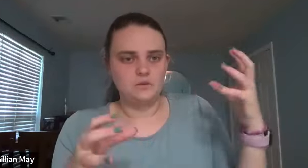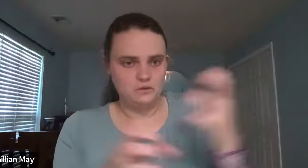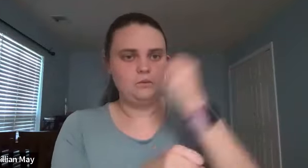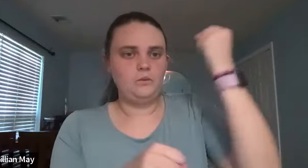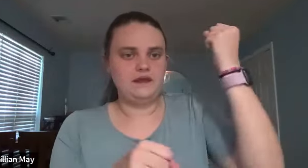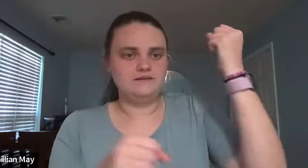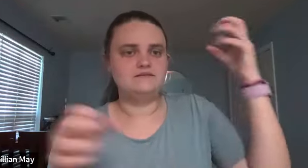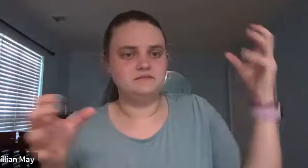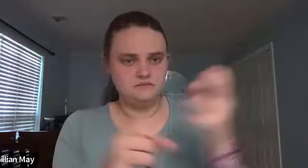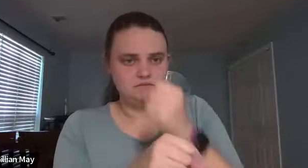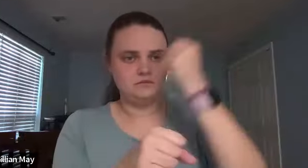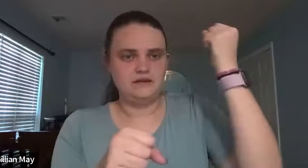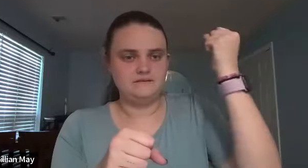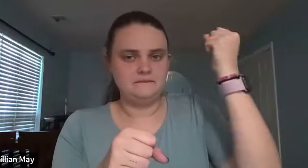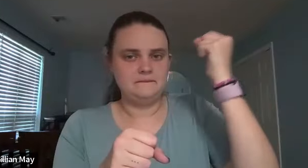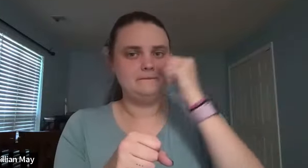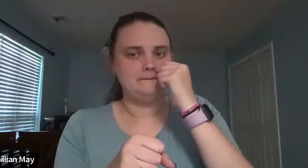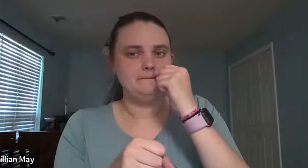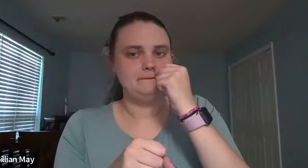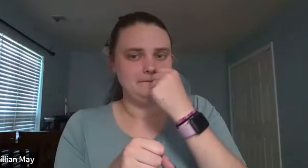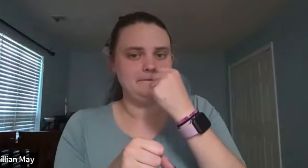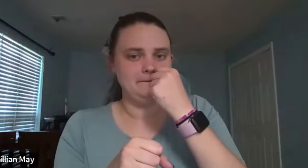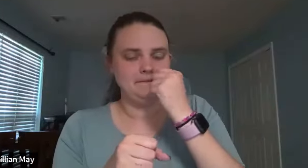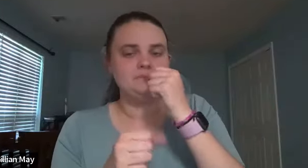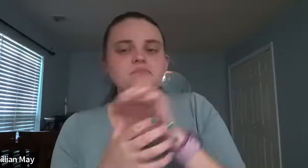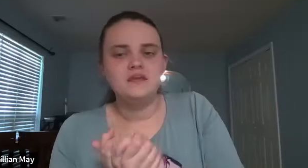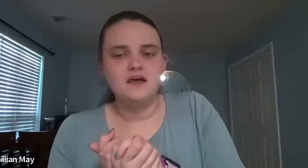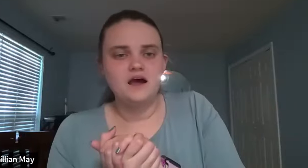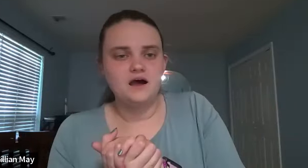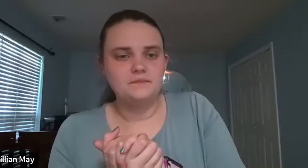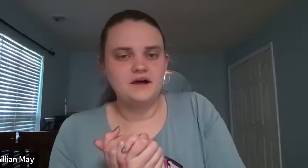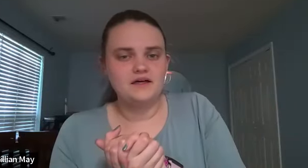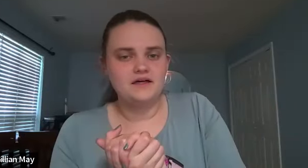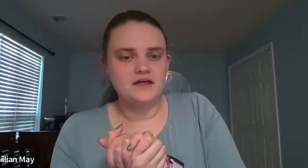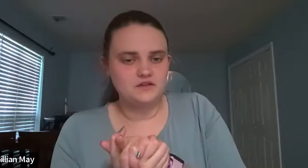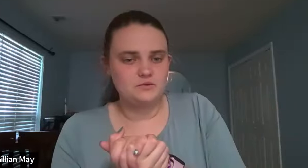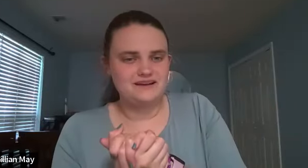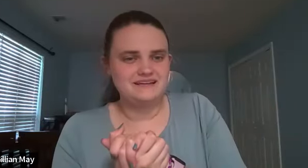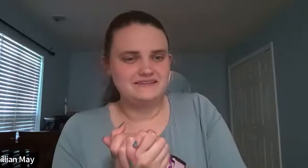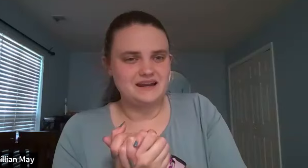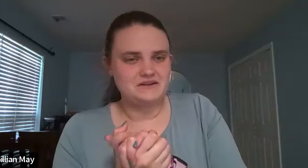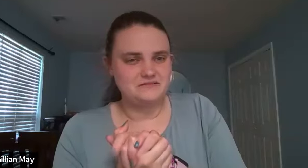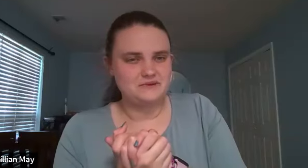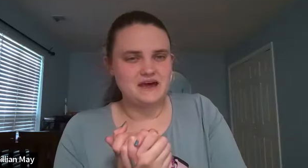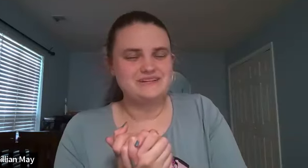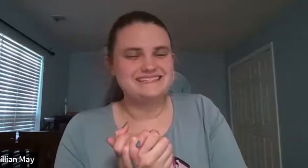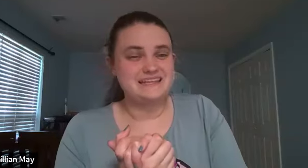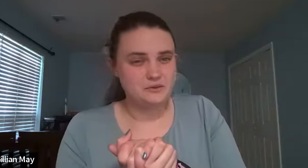win, win. Another one that I thought of with that was